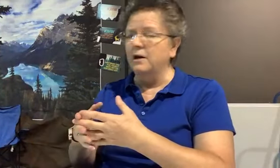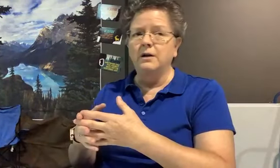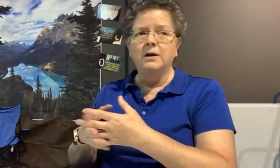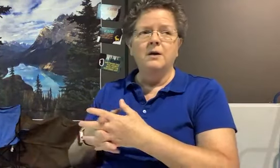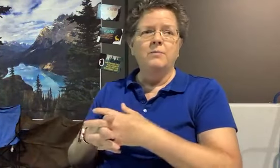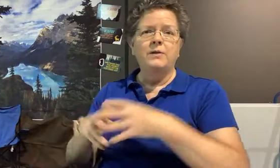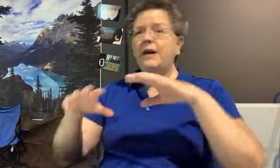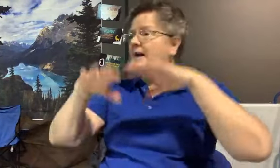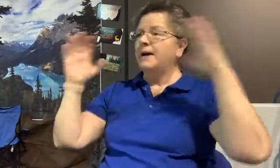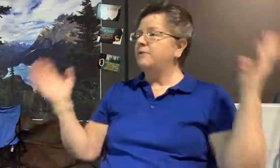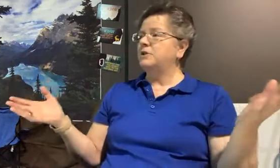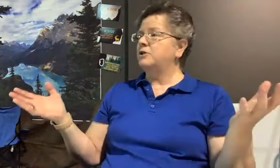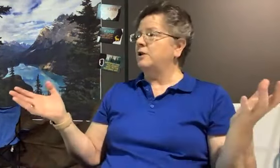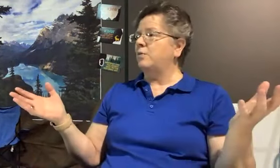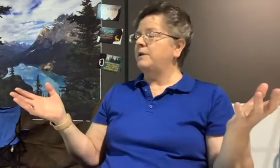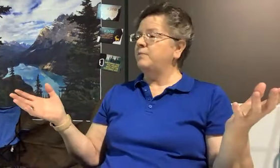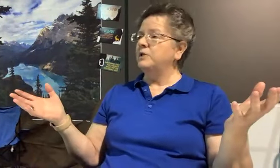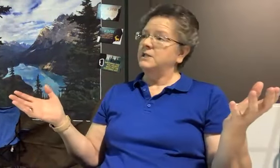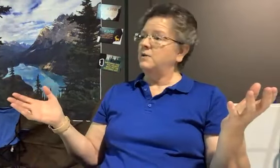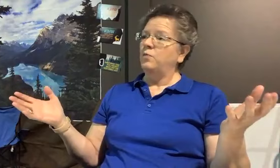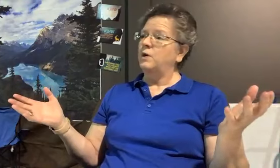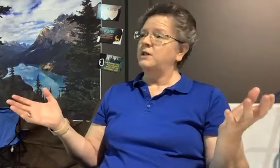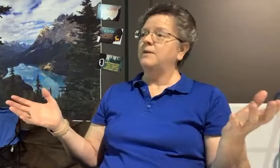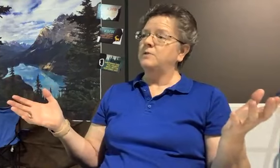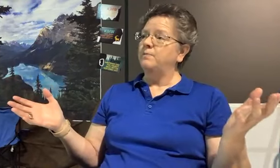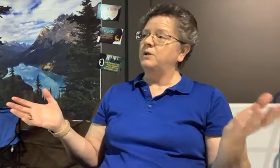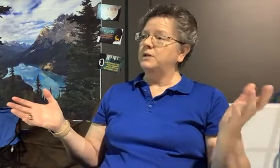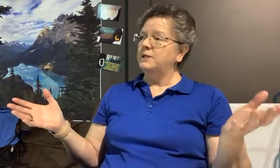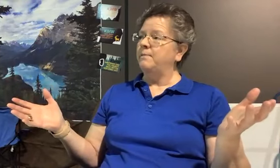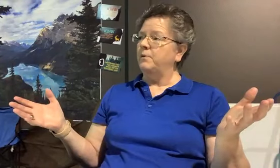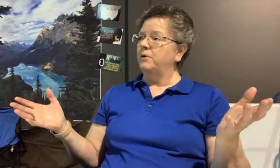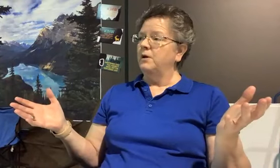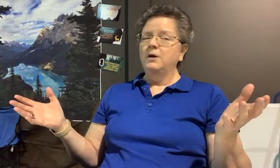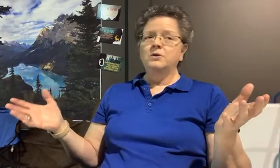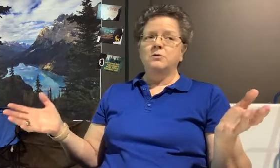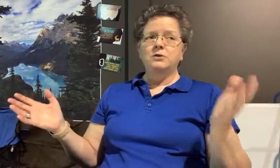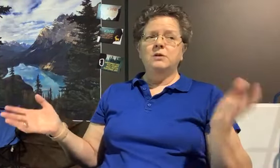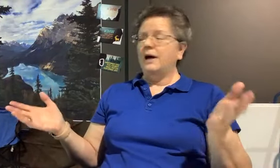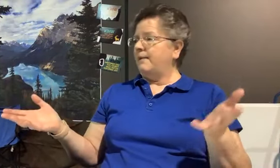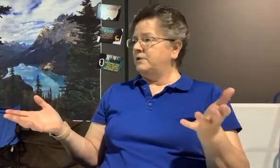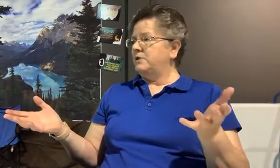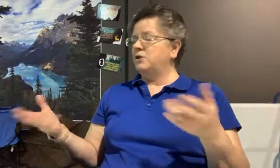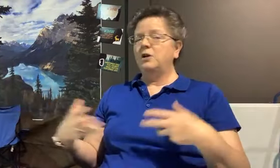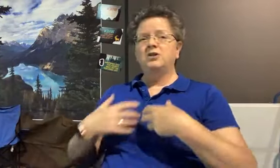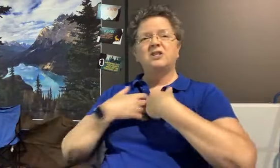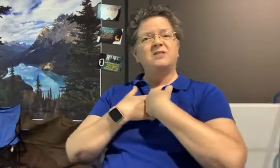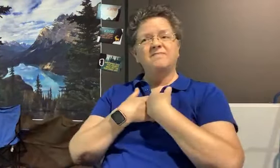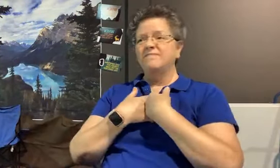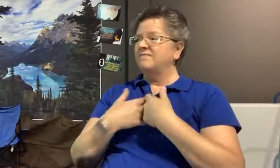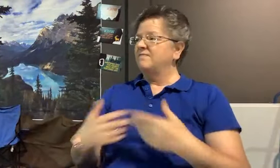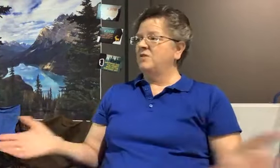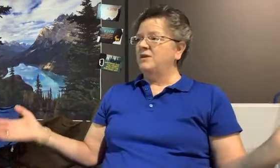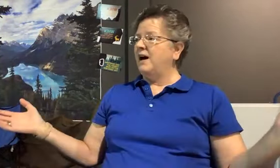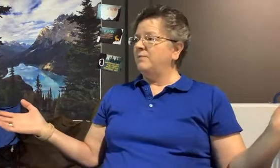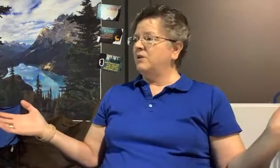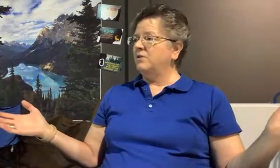started, but they had opposition. There were people that didn't want them to build the temple. So due to the opposition and just not being close